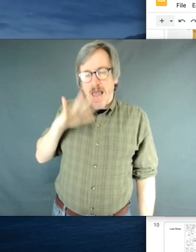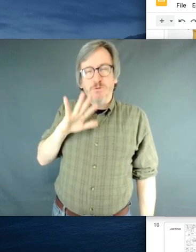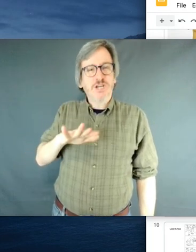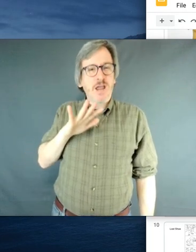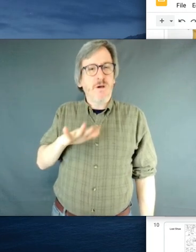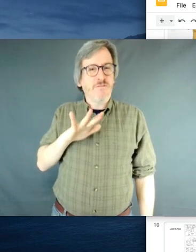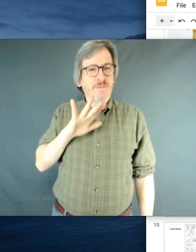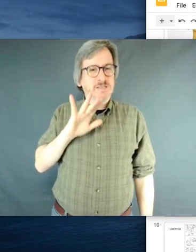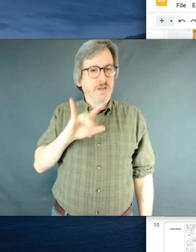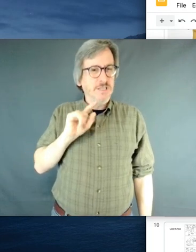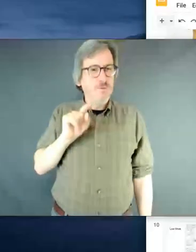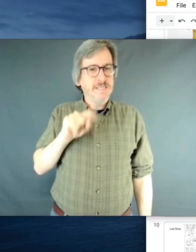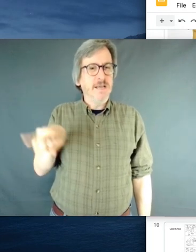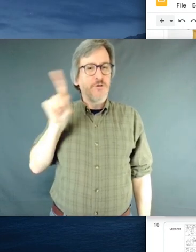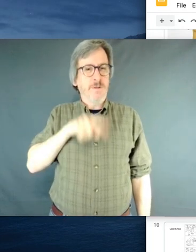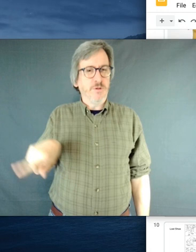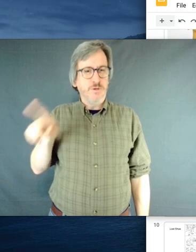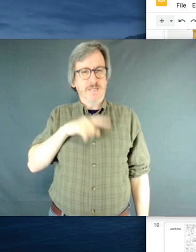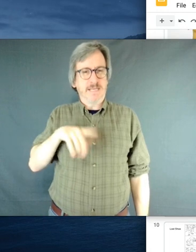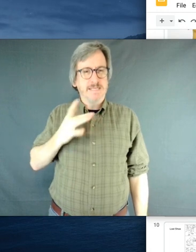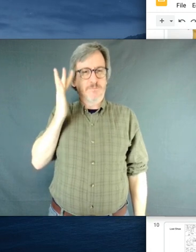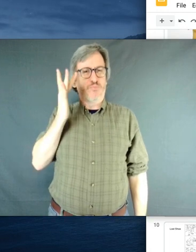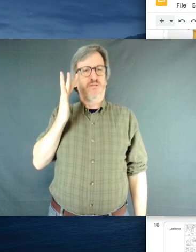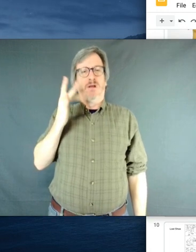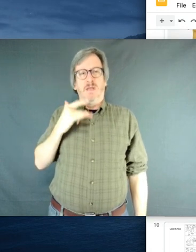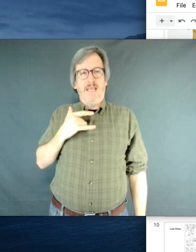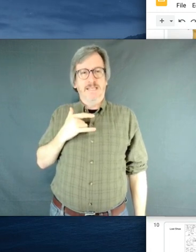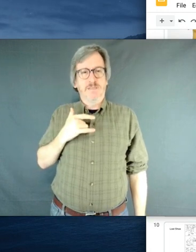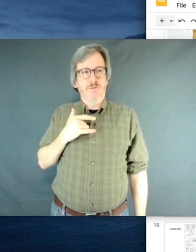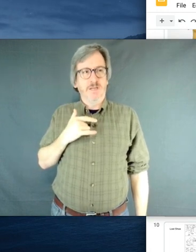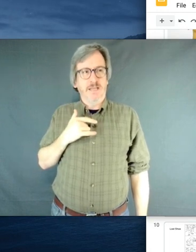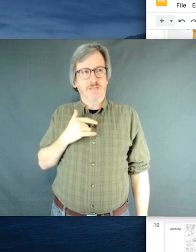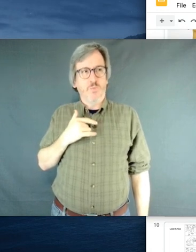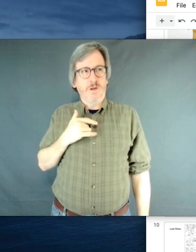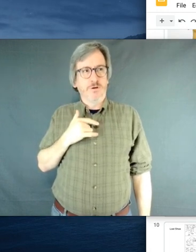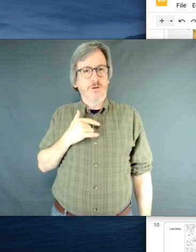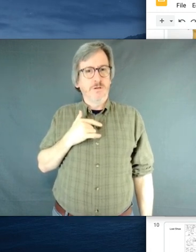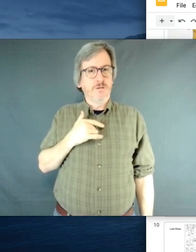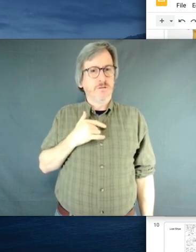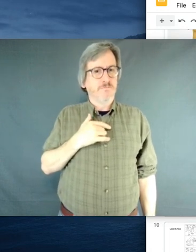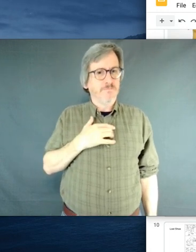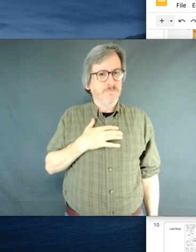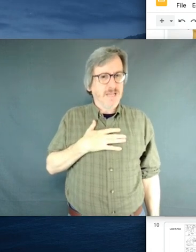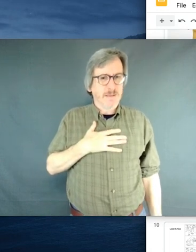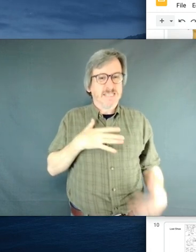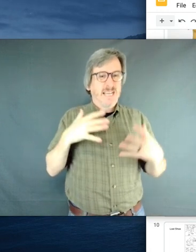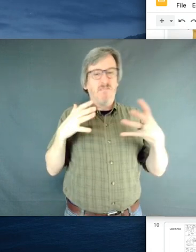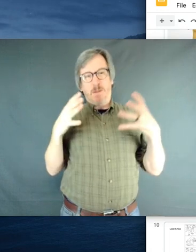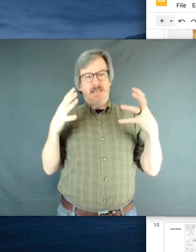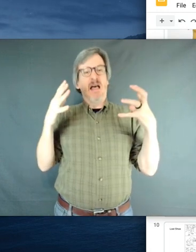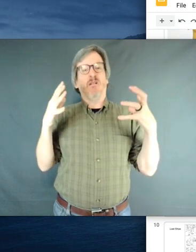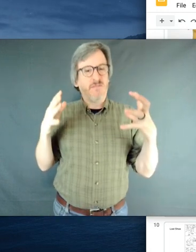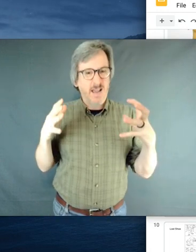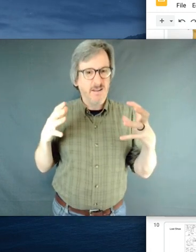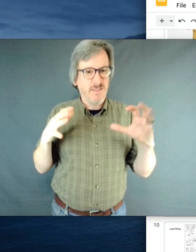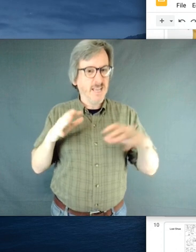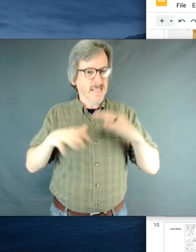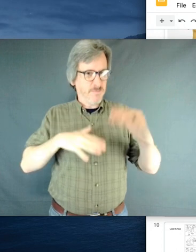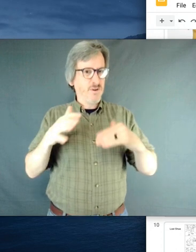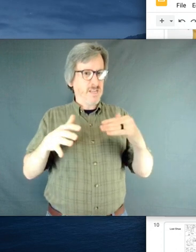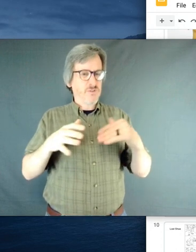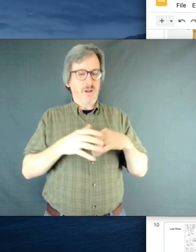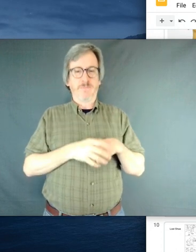I would shy away from this until you see other people use it, because it's a weird, like, I'm sick of myself kind of